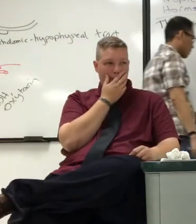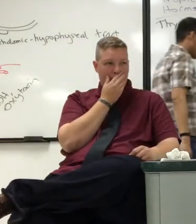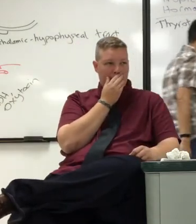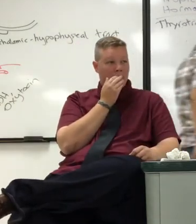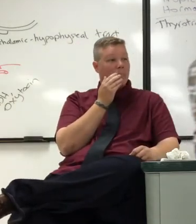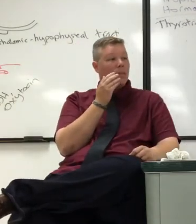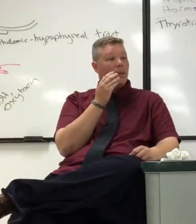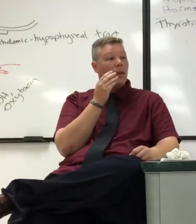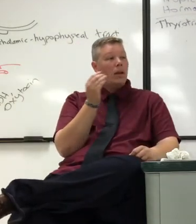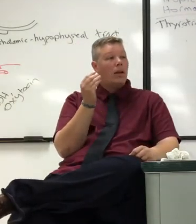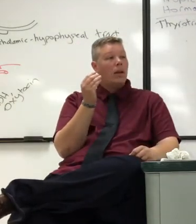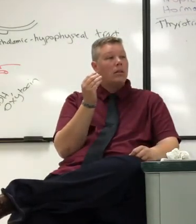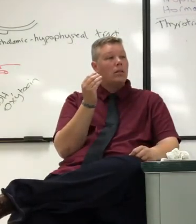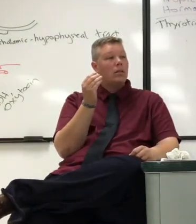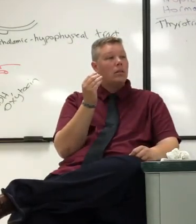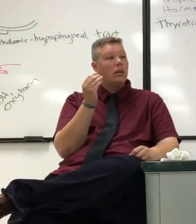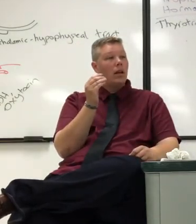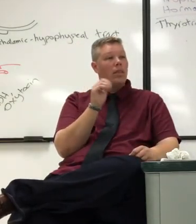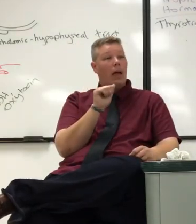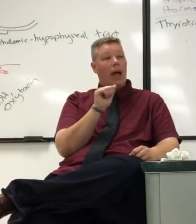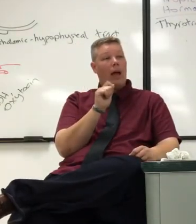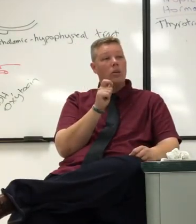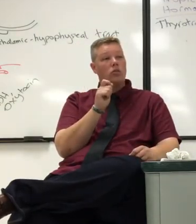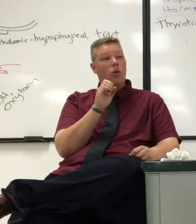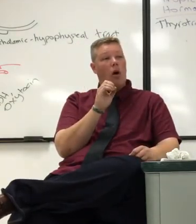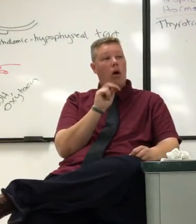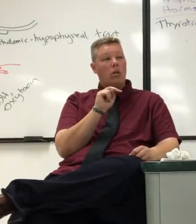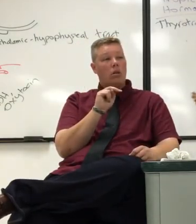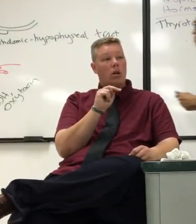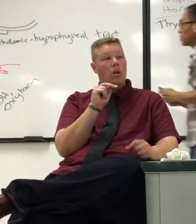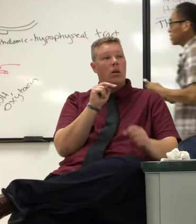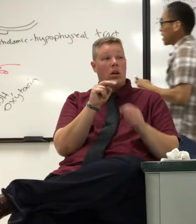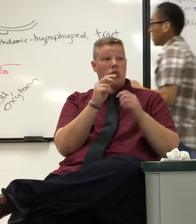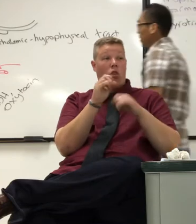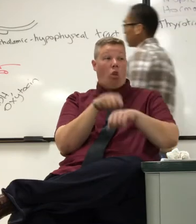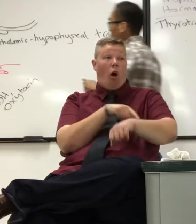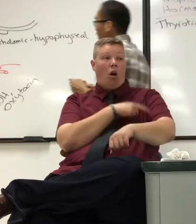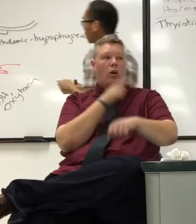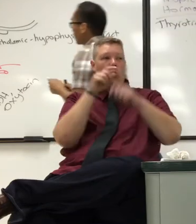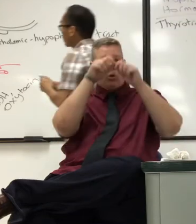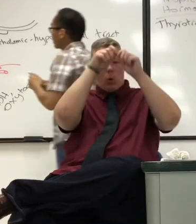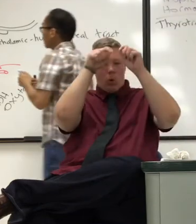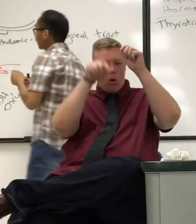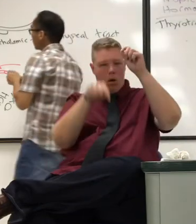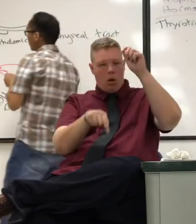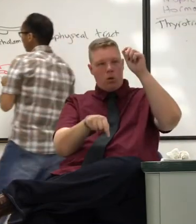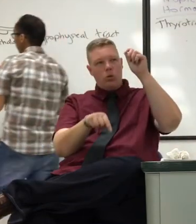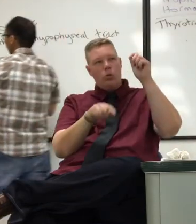And the axon will extend down to capbed 1.